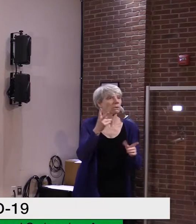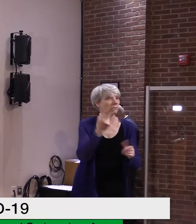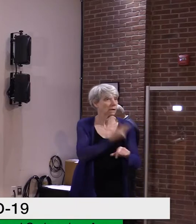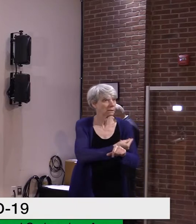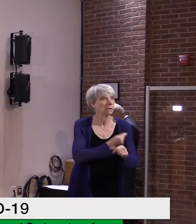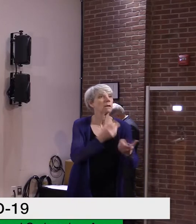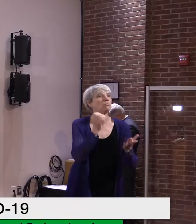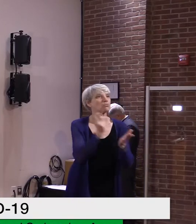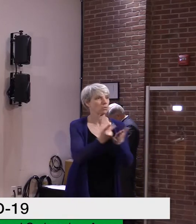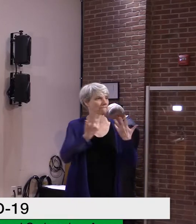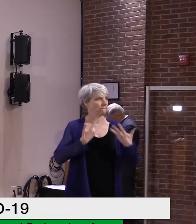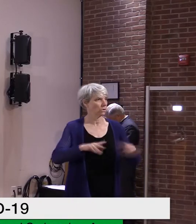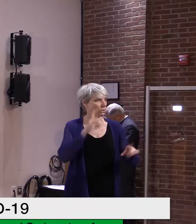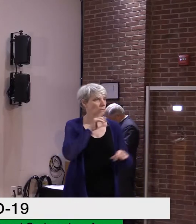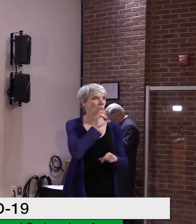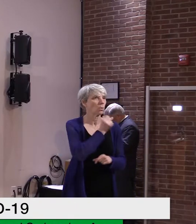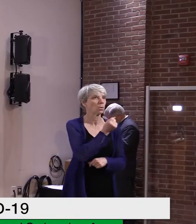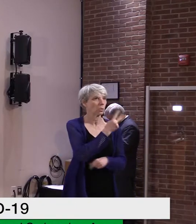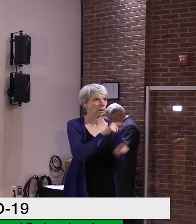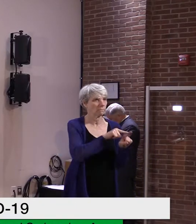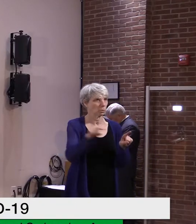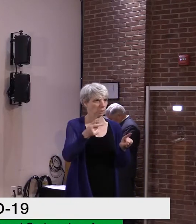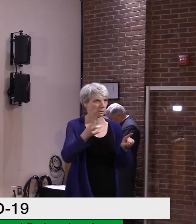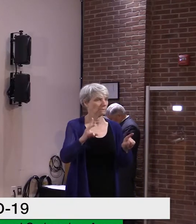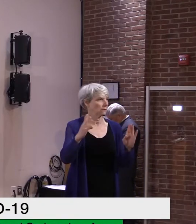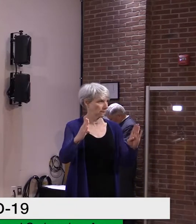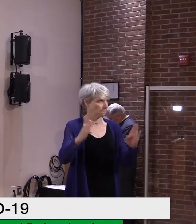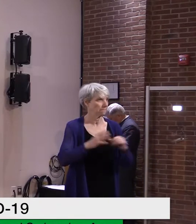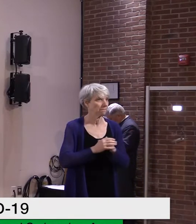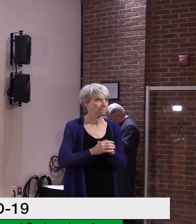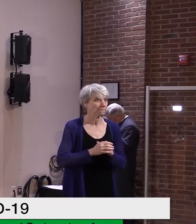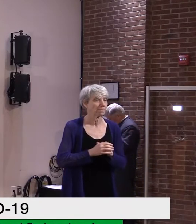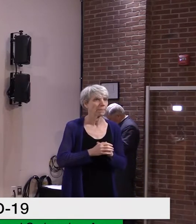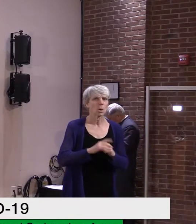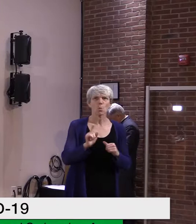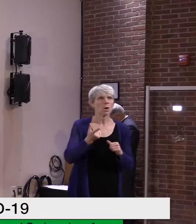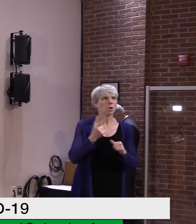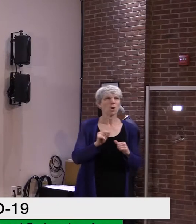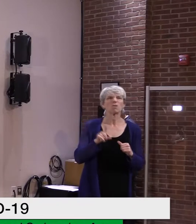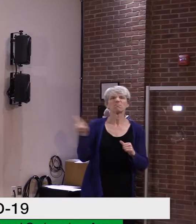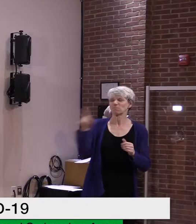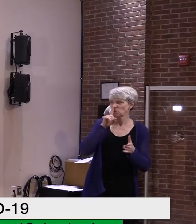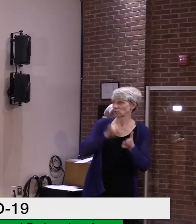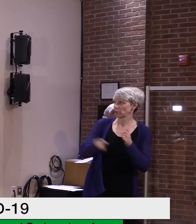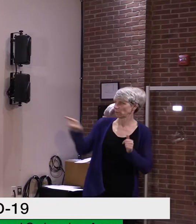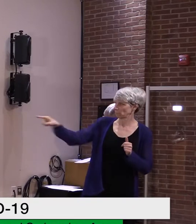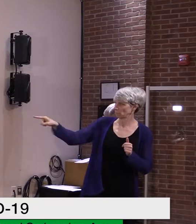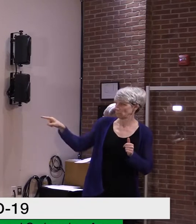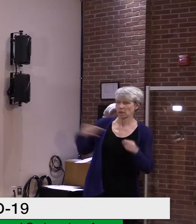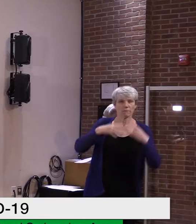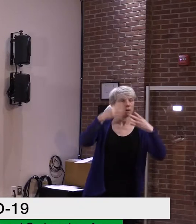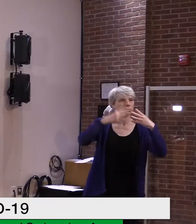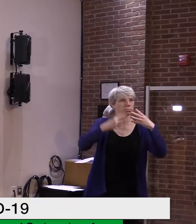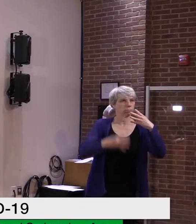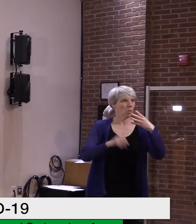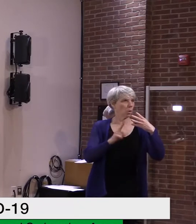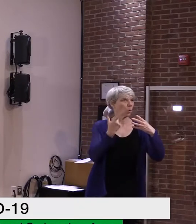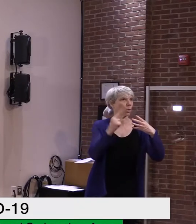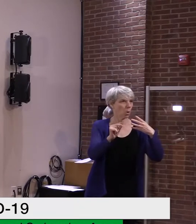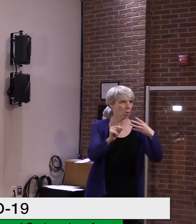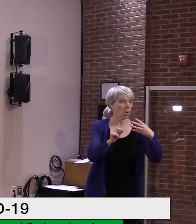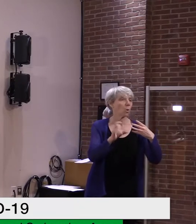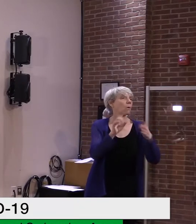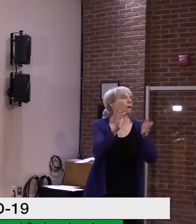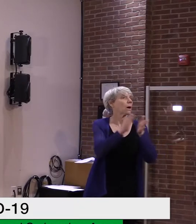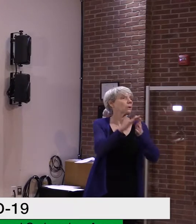17 age group. You can find walk-in clinics on our website or check with your local pharmacies.